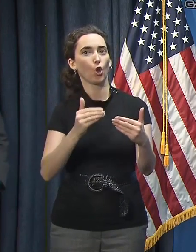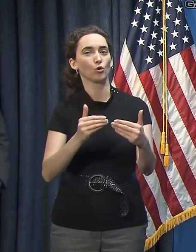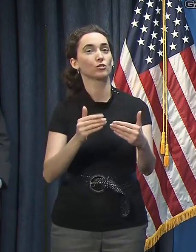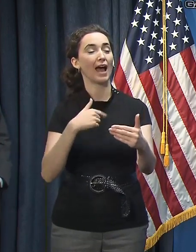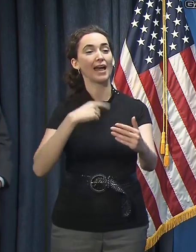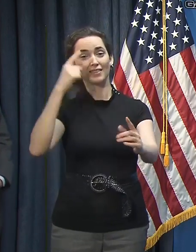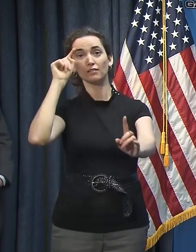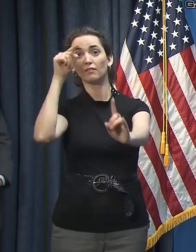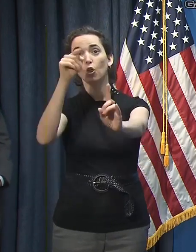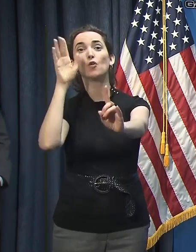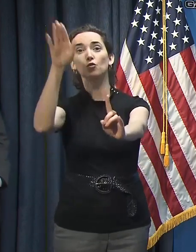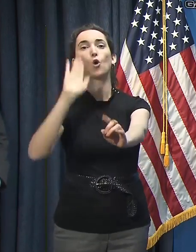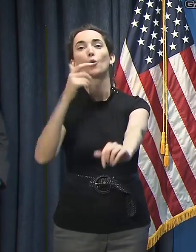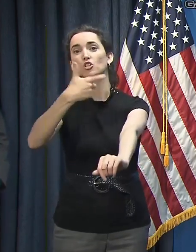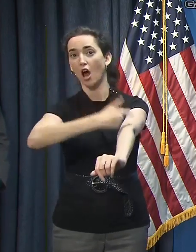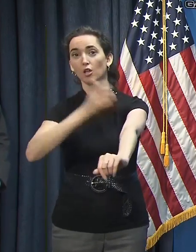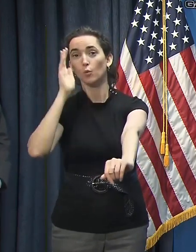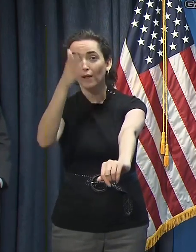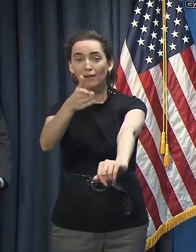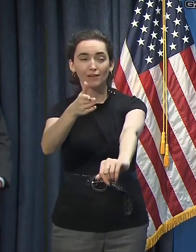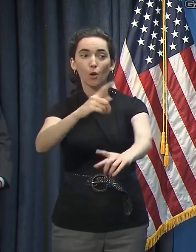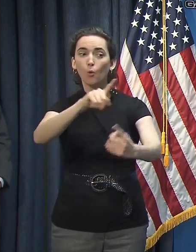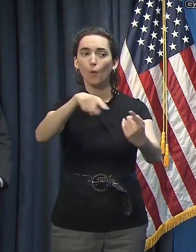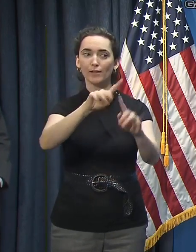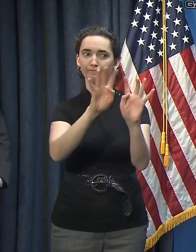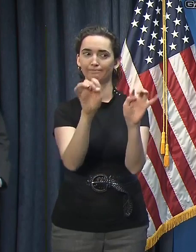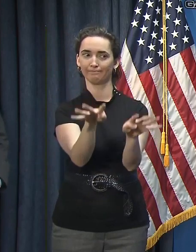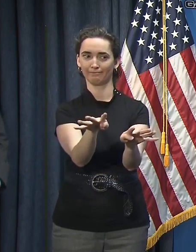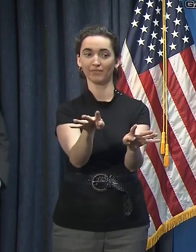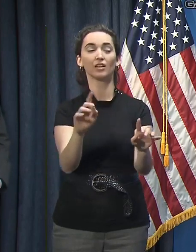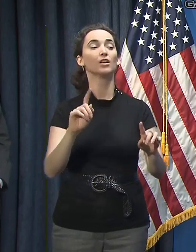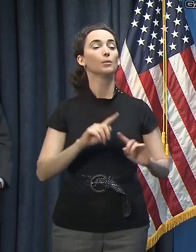just don't know when. I did see something,